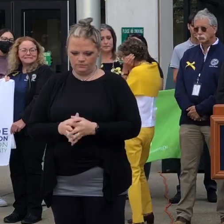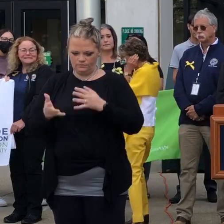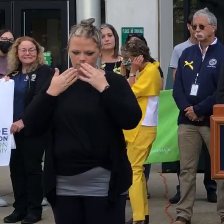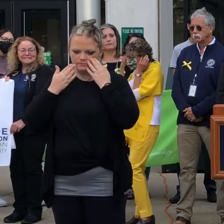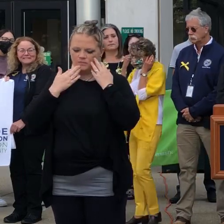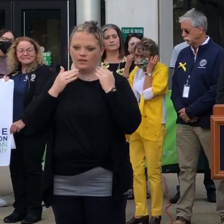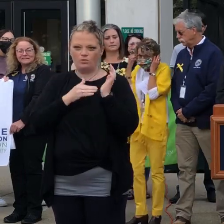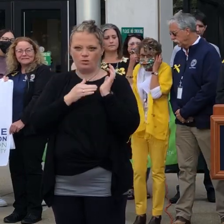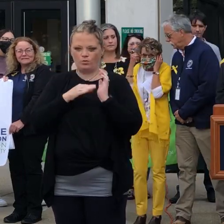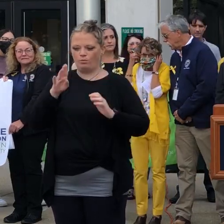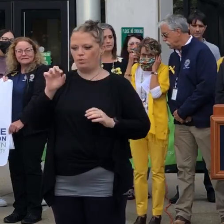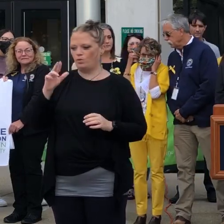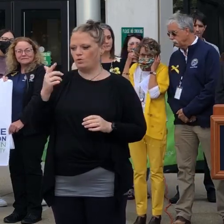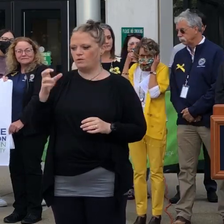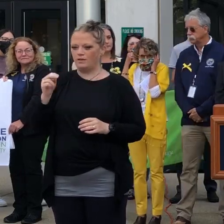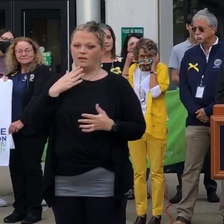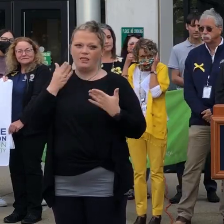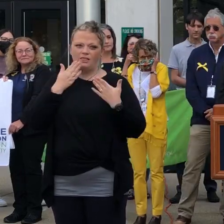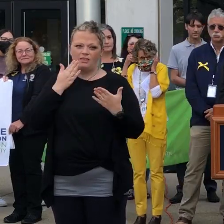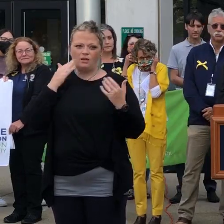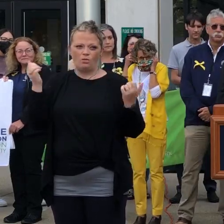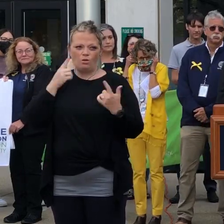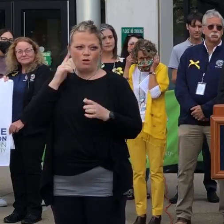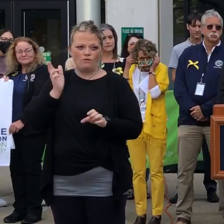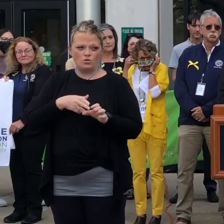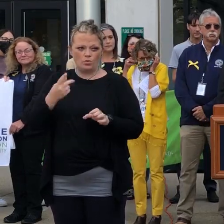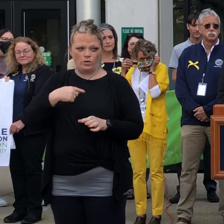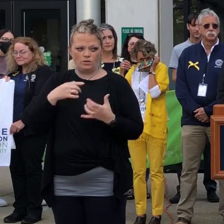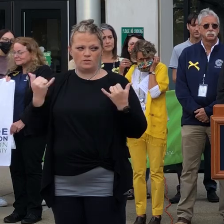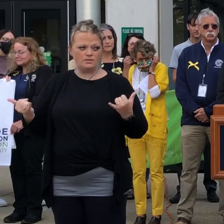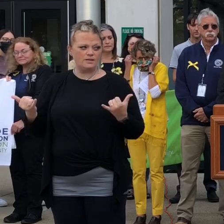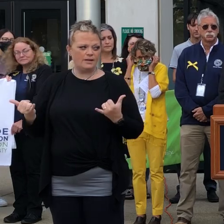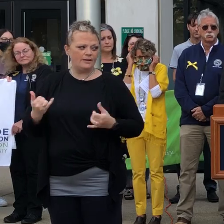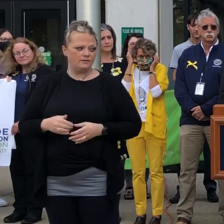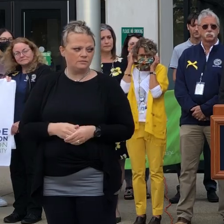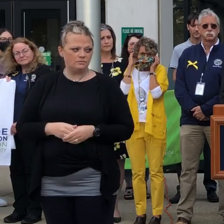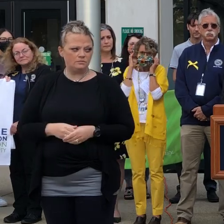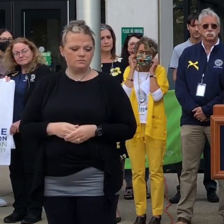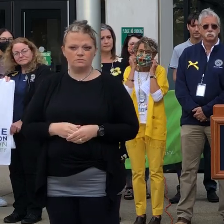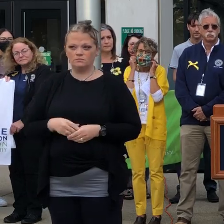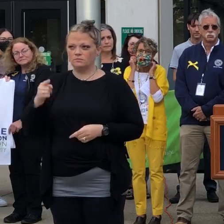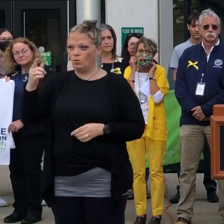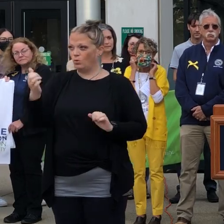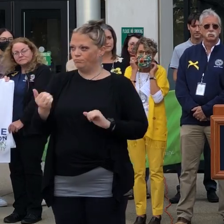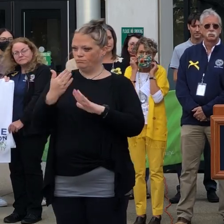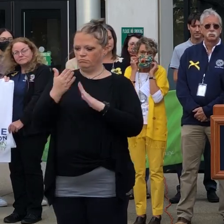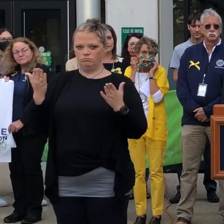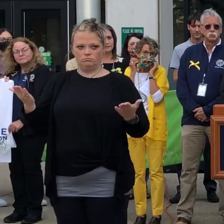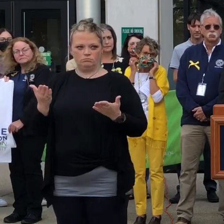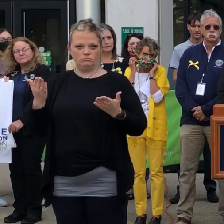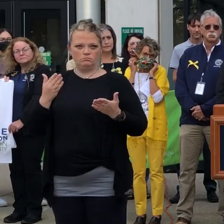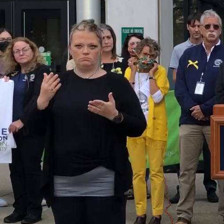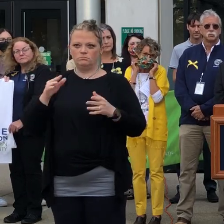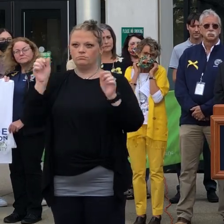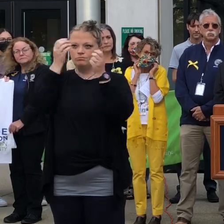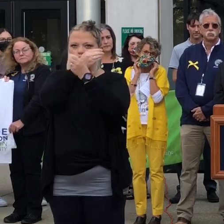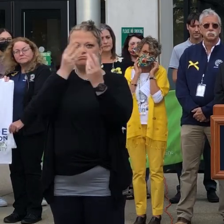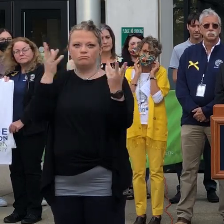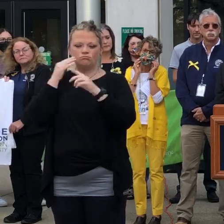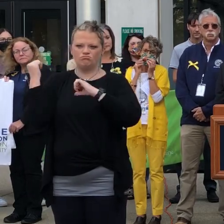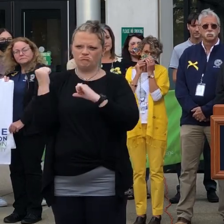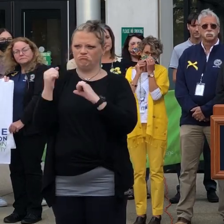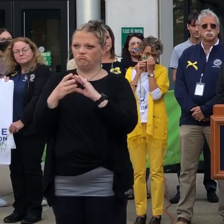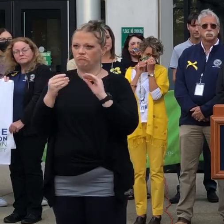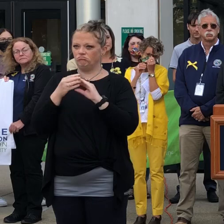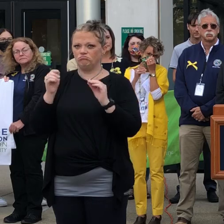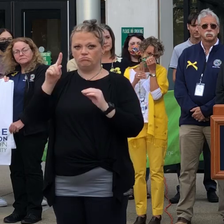Thank you, Dr. Burstein, and thank you all for joining us here today. Your presence sends a strong message out to the community